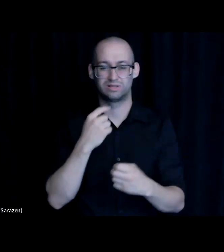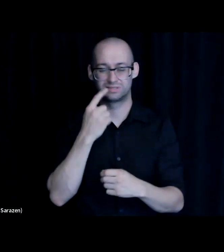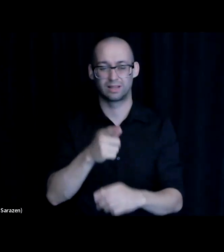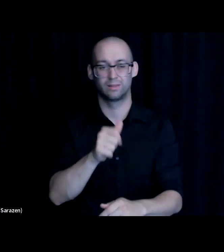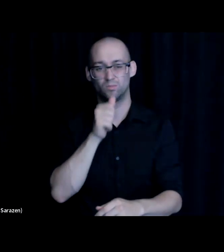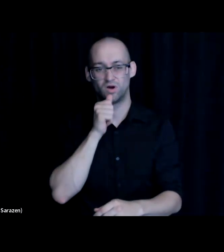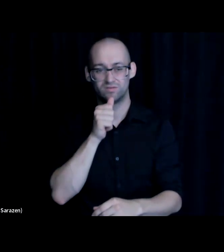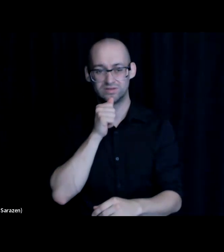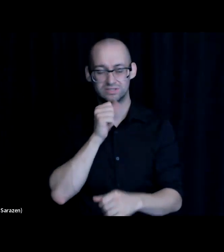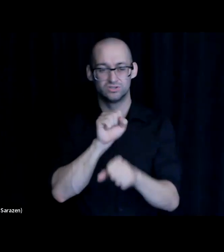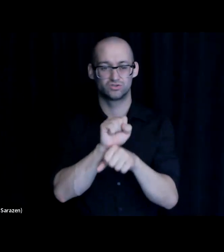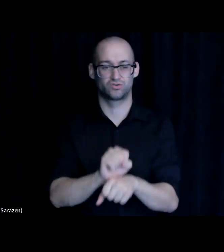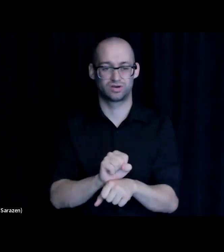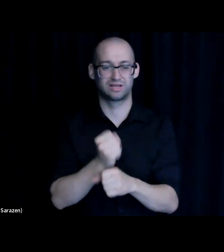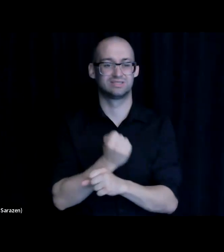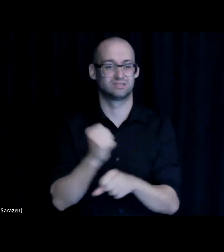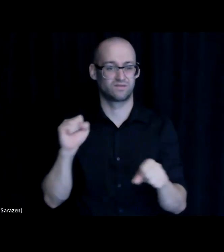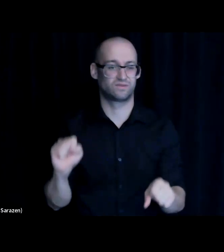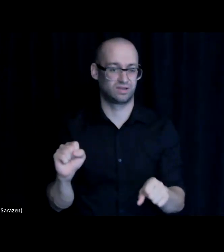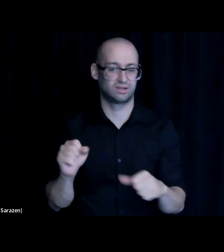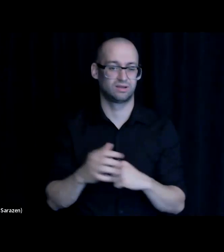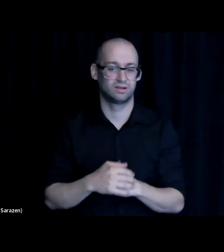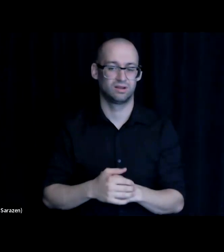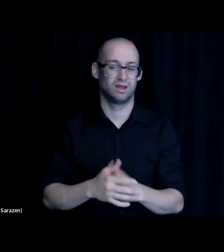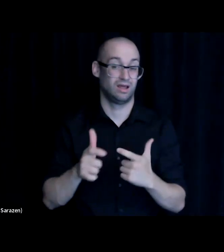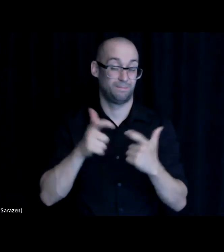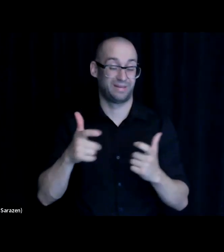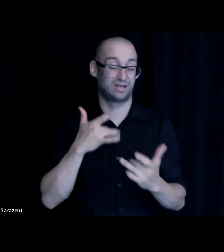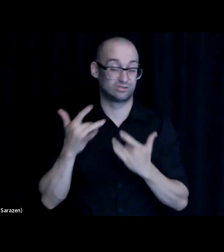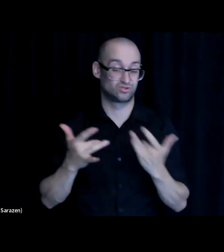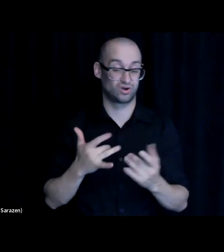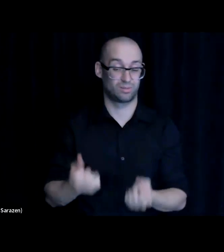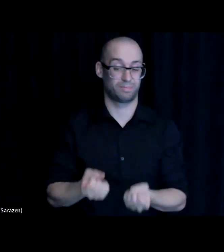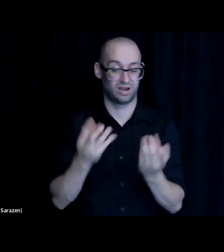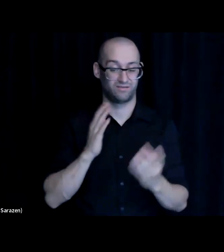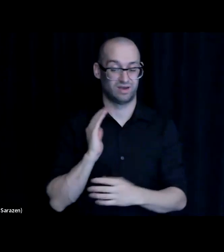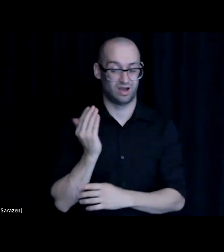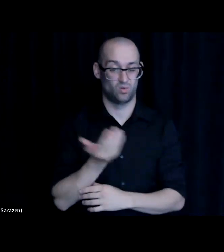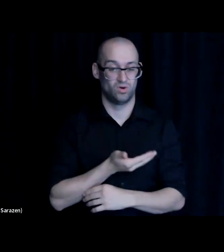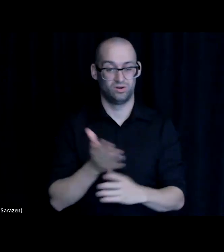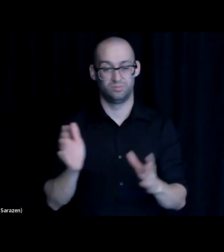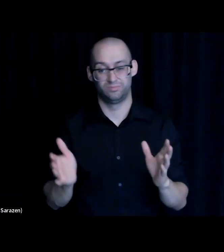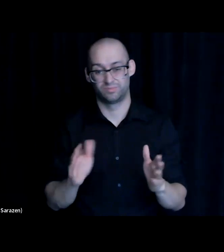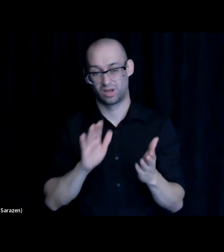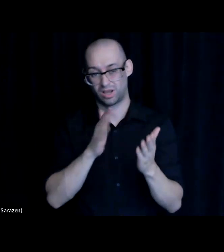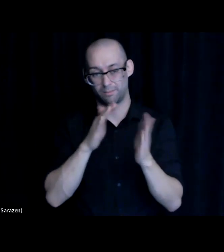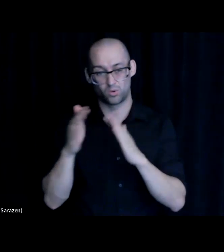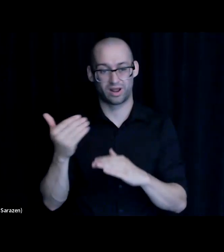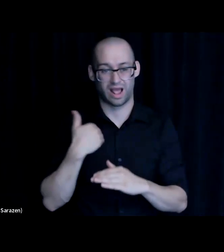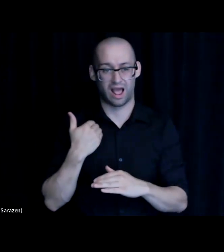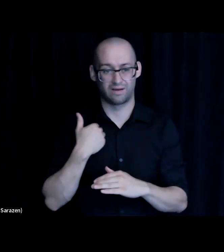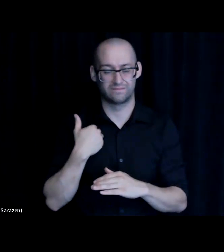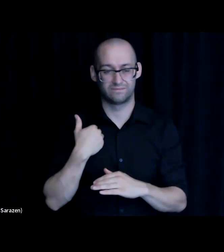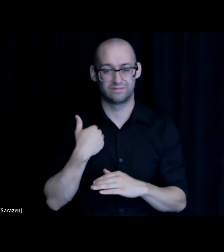privacy, security, and safety. A big concern that many of our communities expressed to